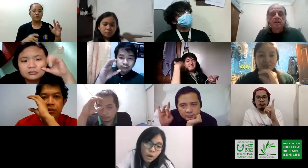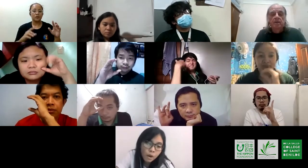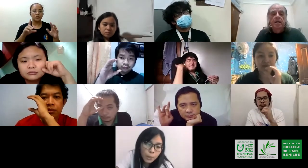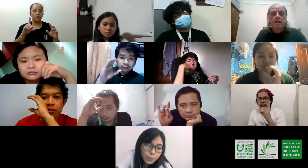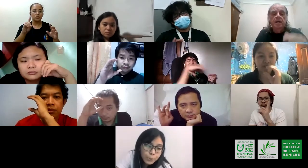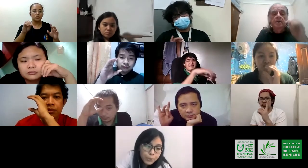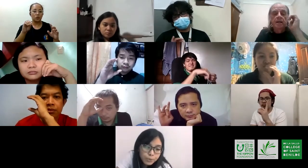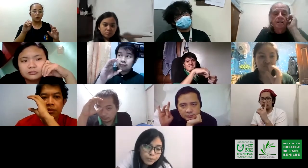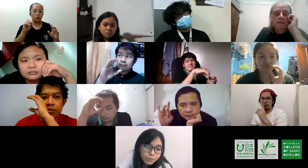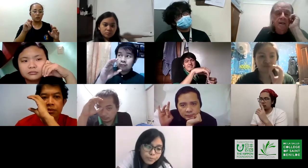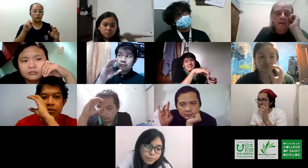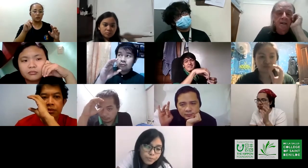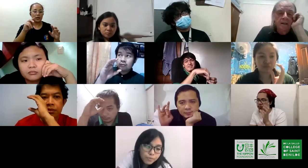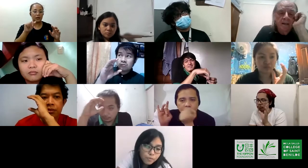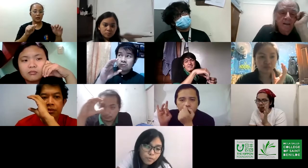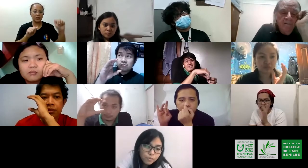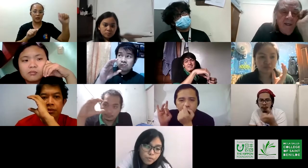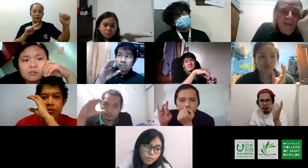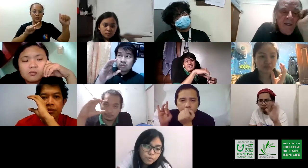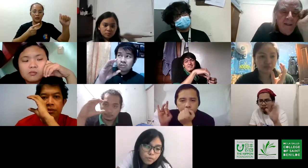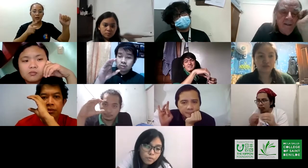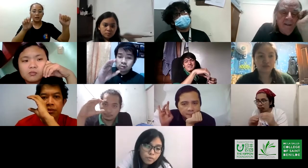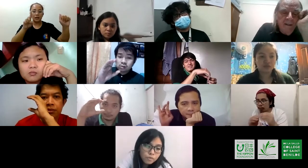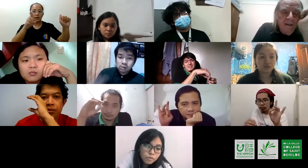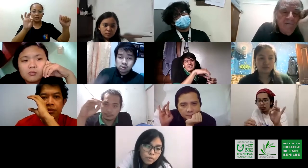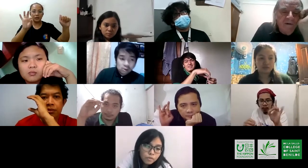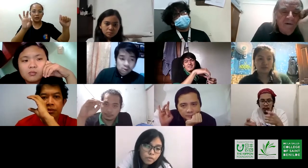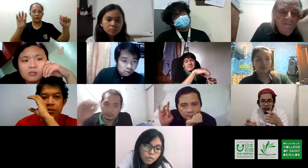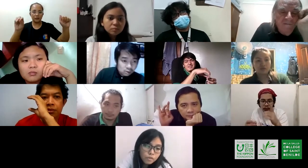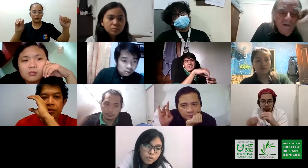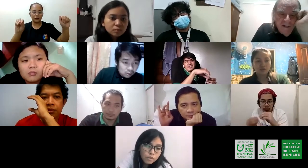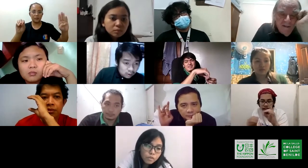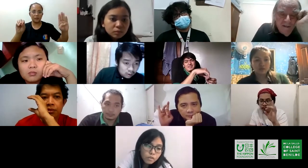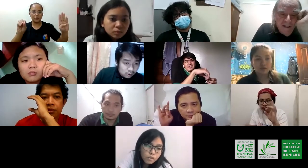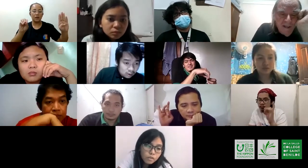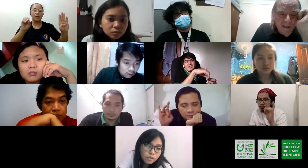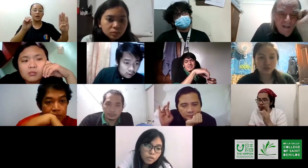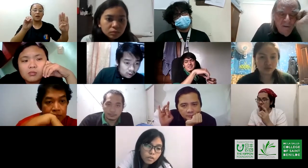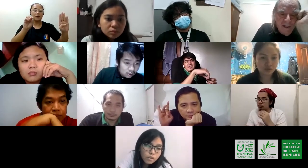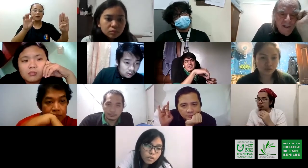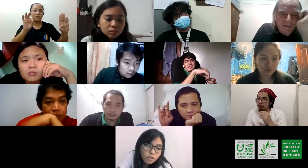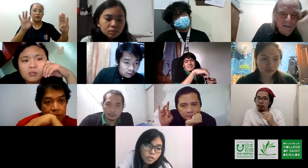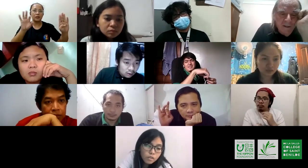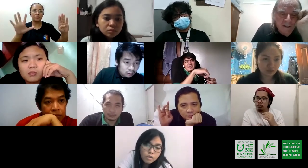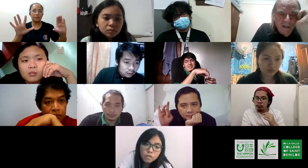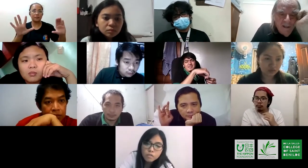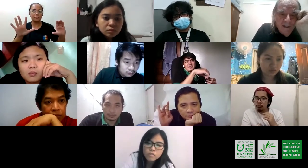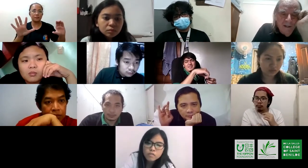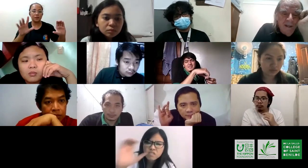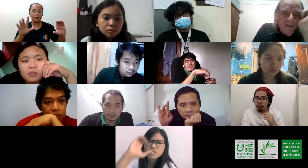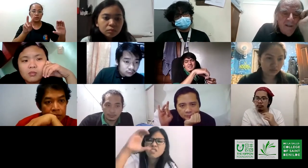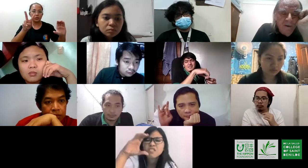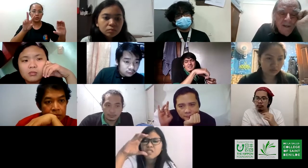sign language, D, all of the above. I see C. Yes, C.